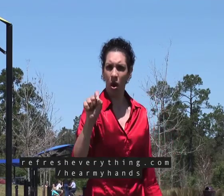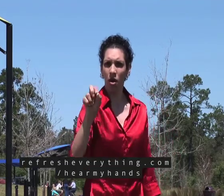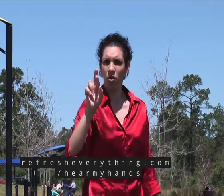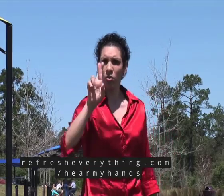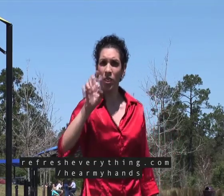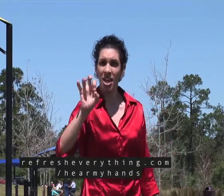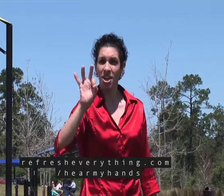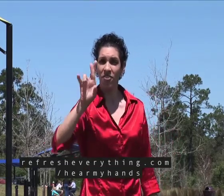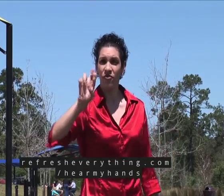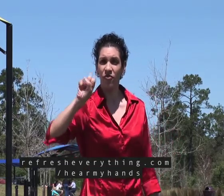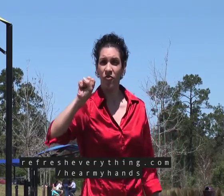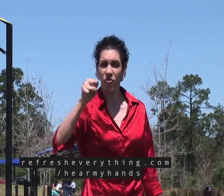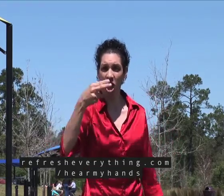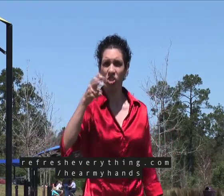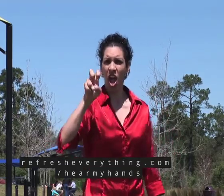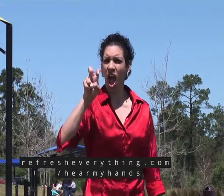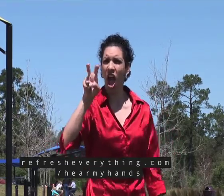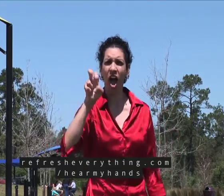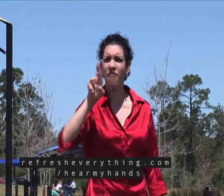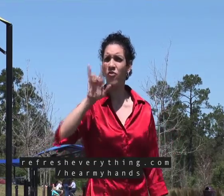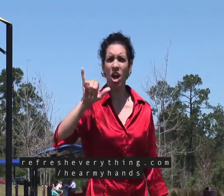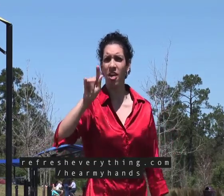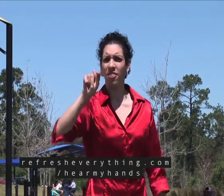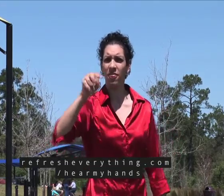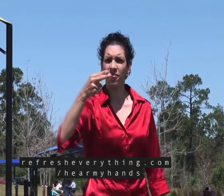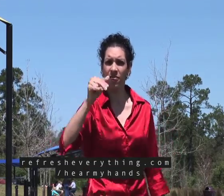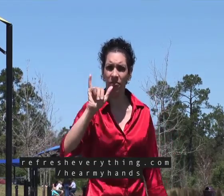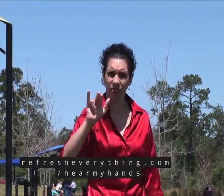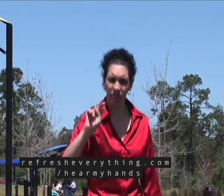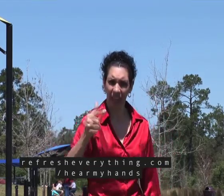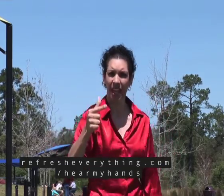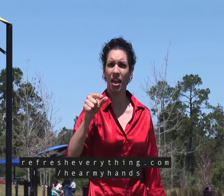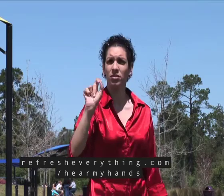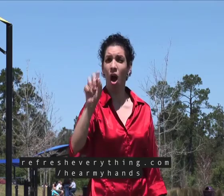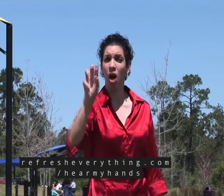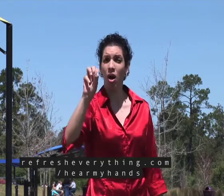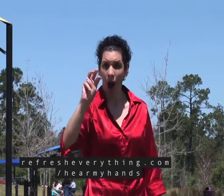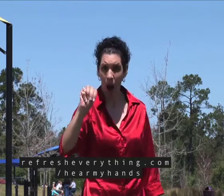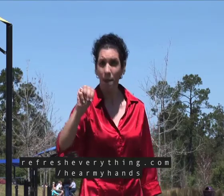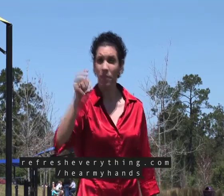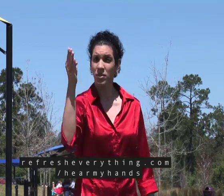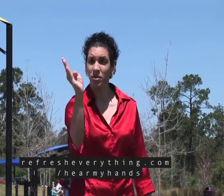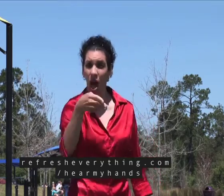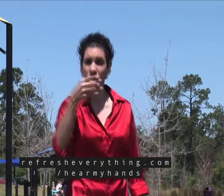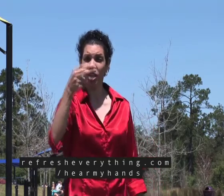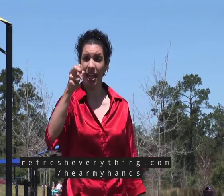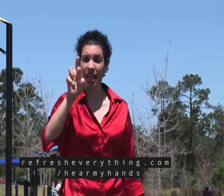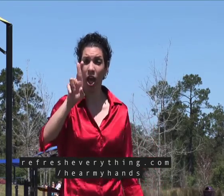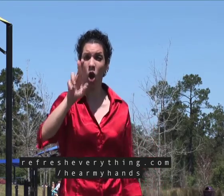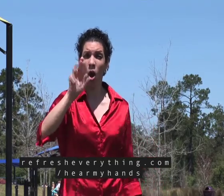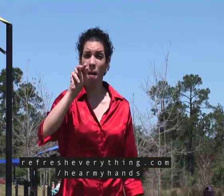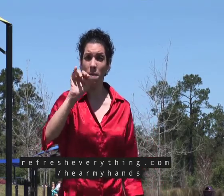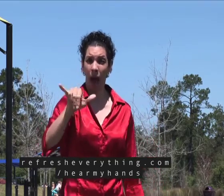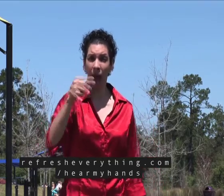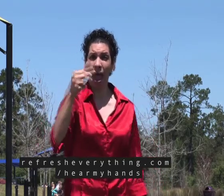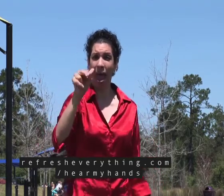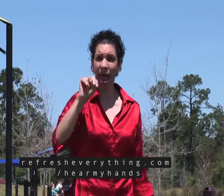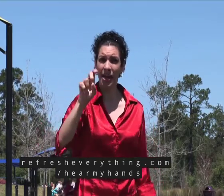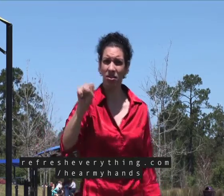RefreshEverything.com slash HearMyHands.